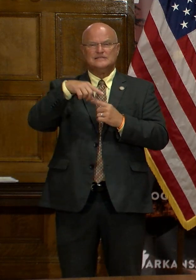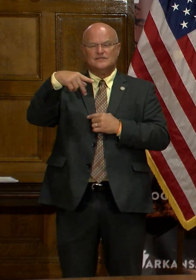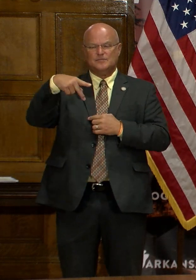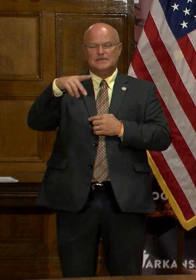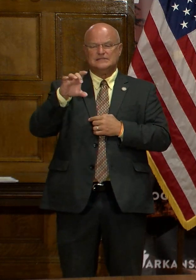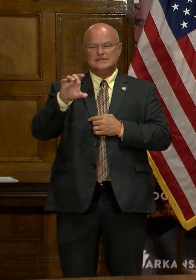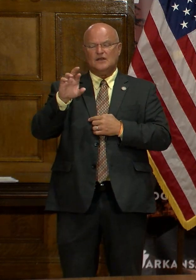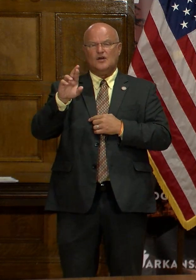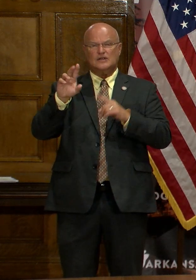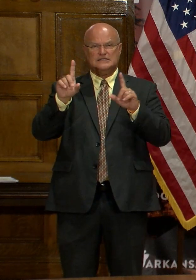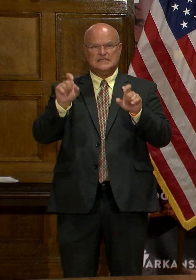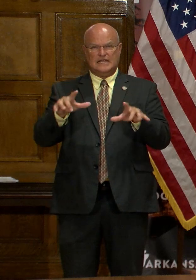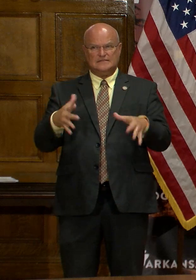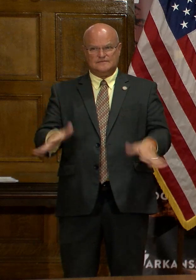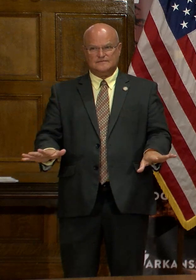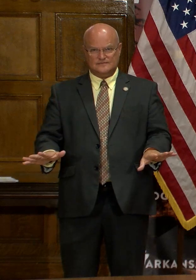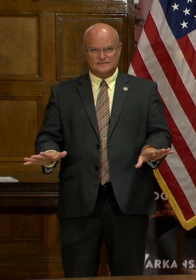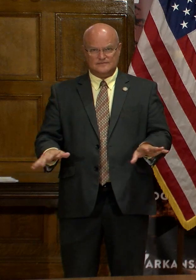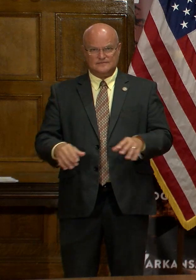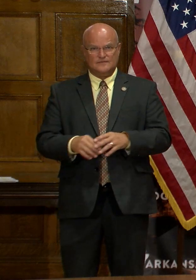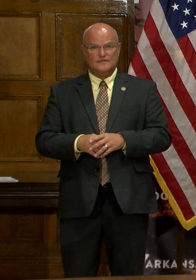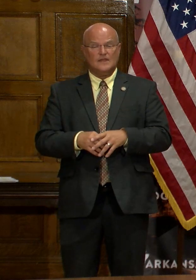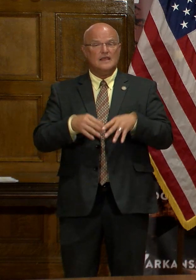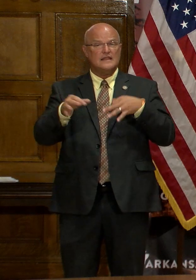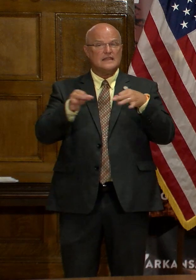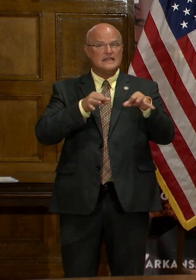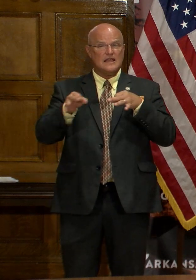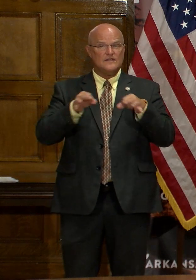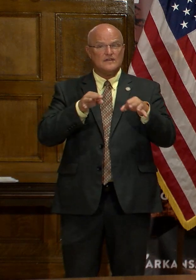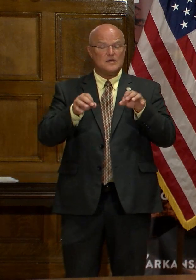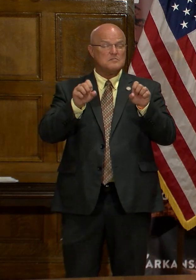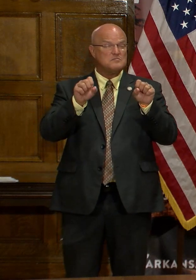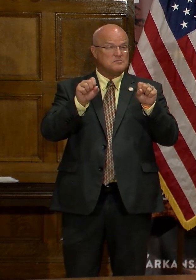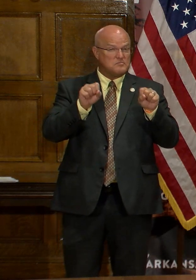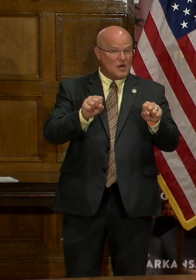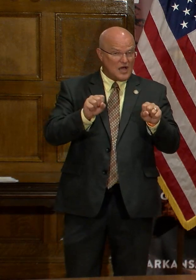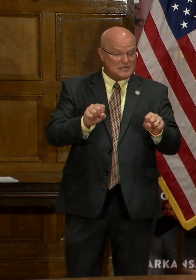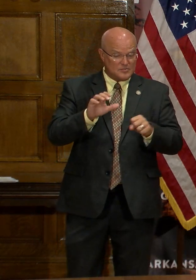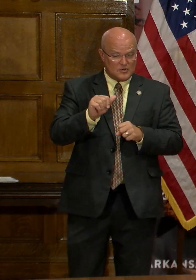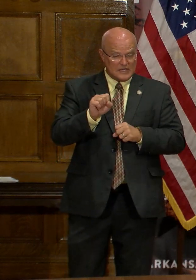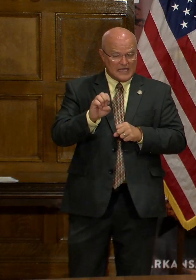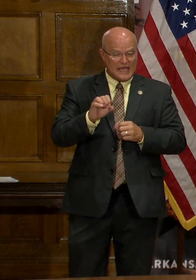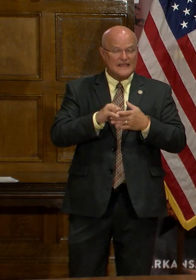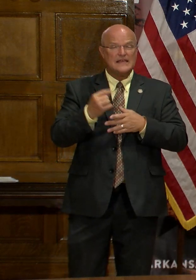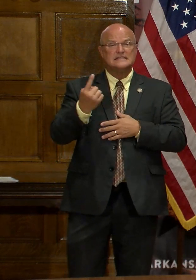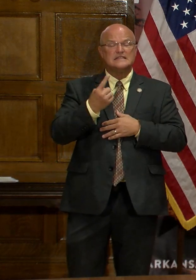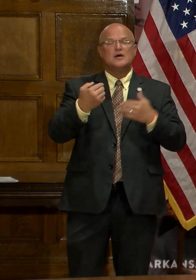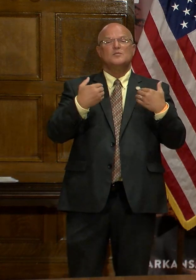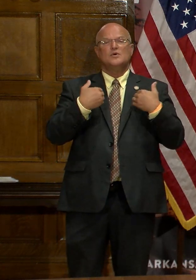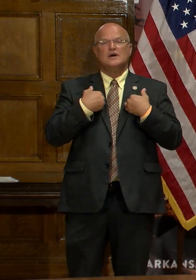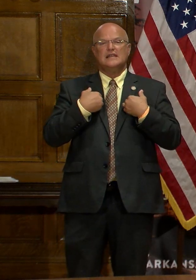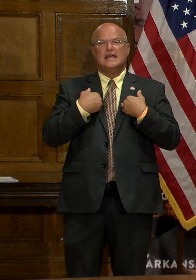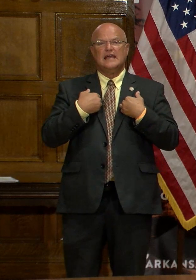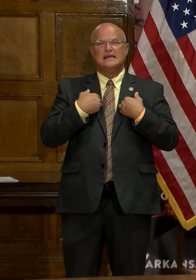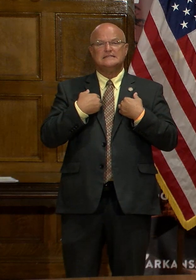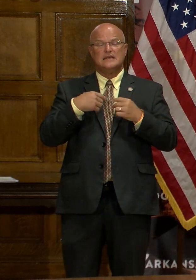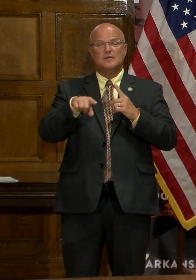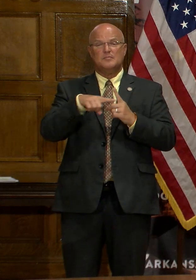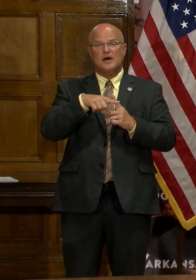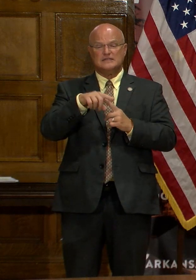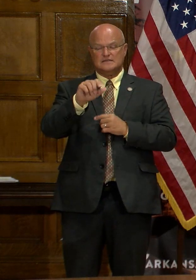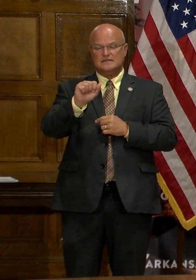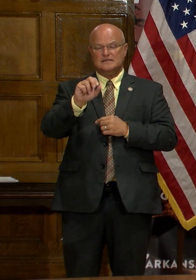PCR test. The definition of a probable case is that someone has had a